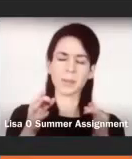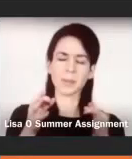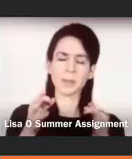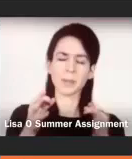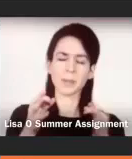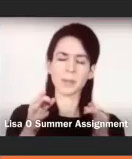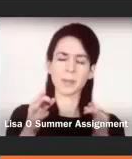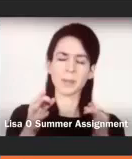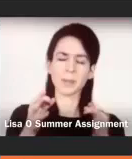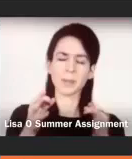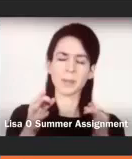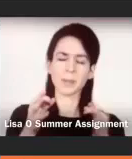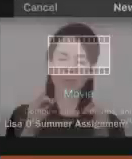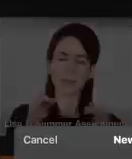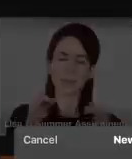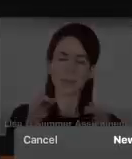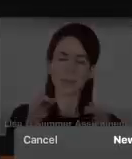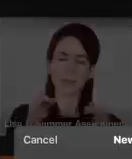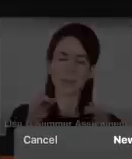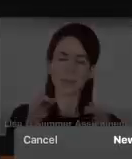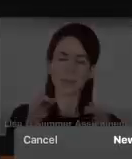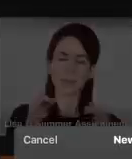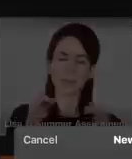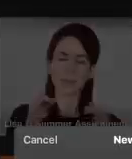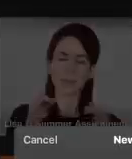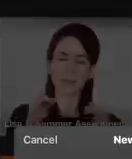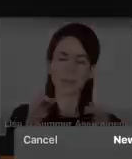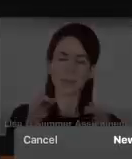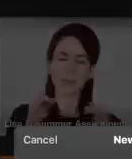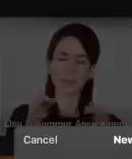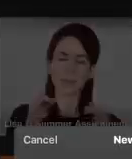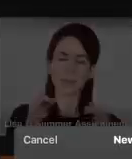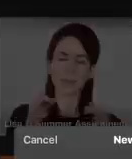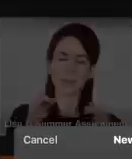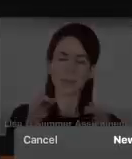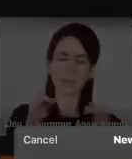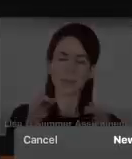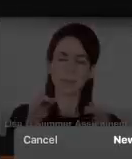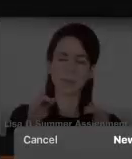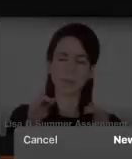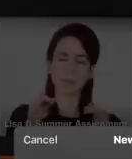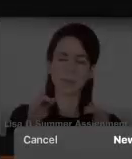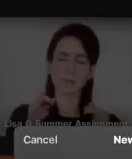to want to make a new one or select a movie as your new project.